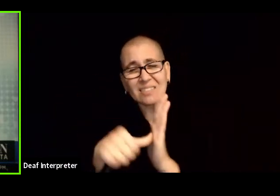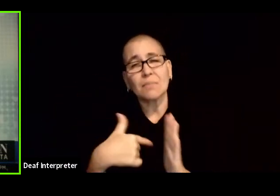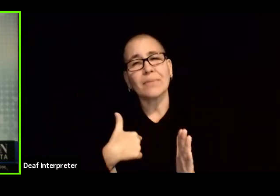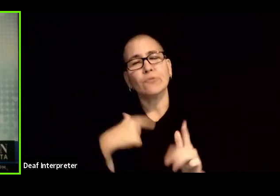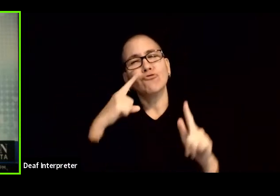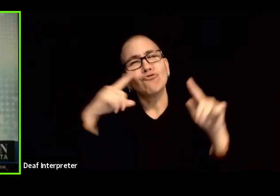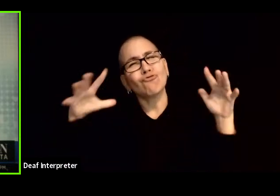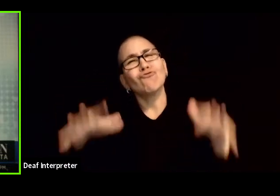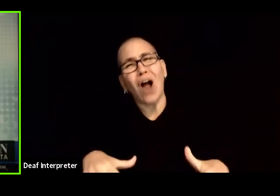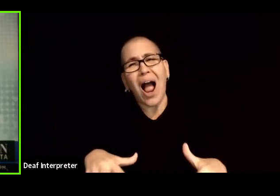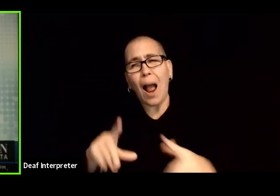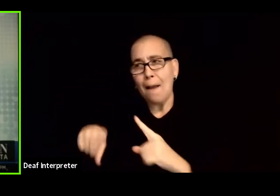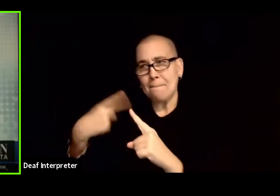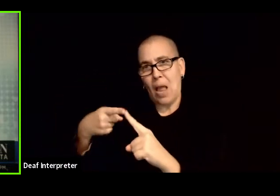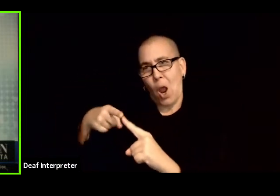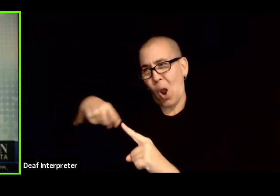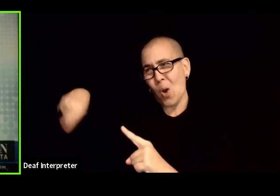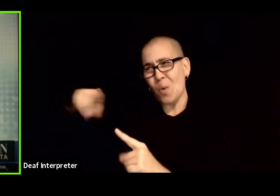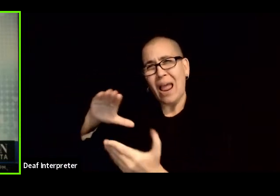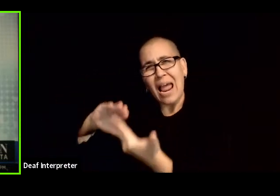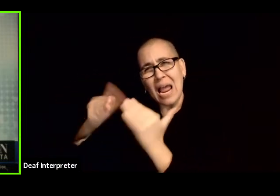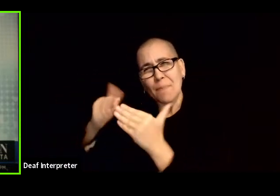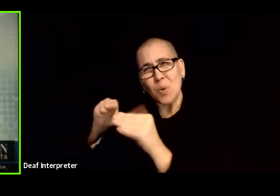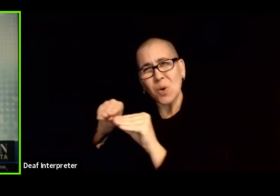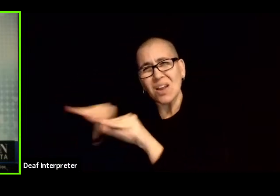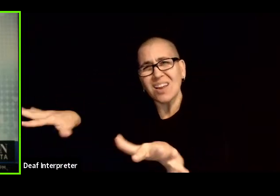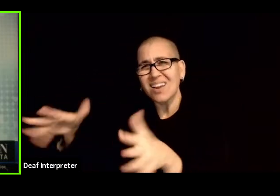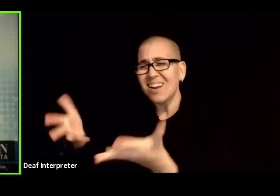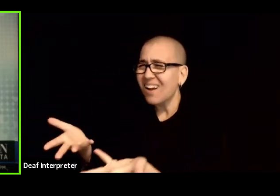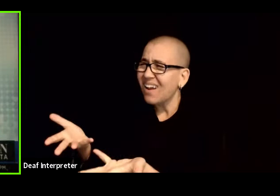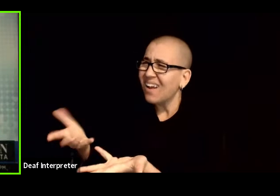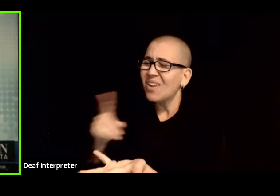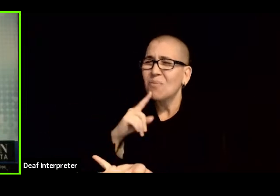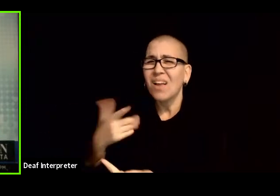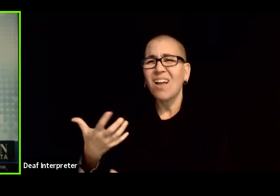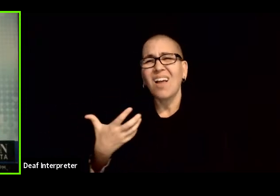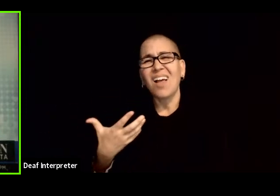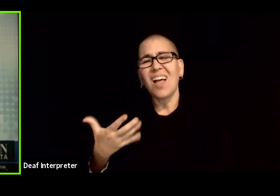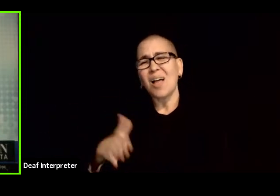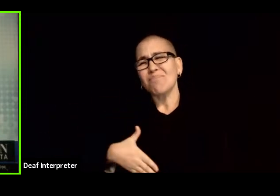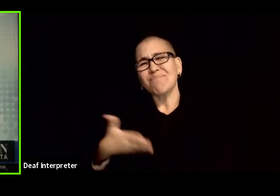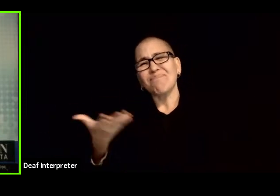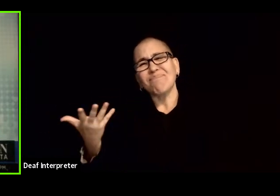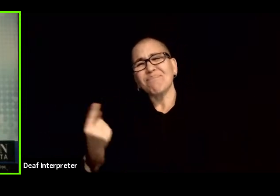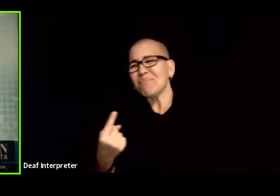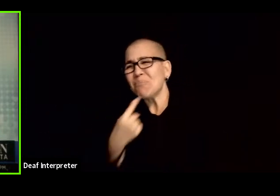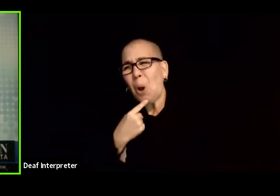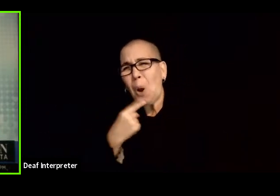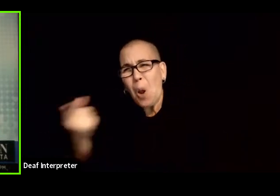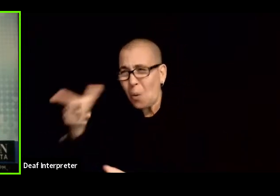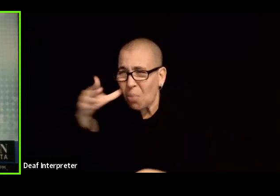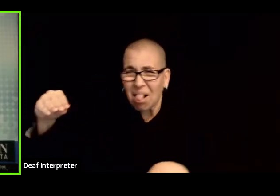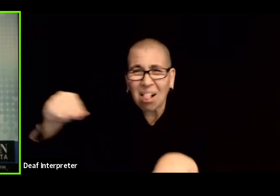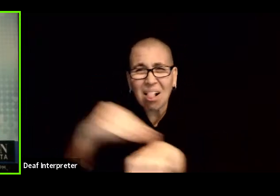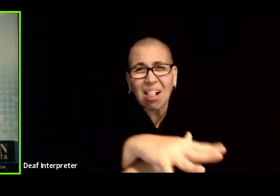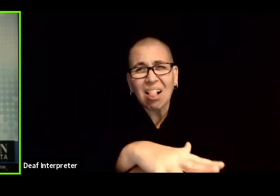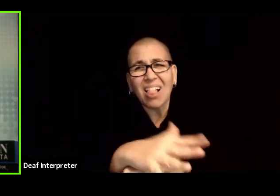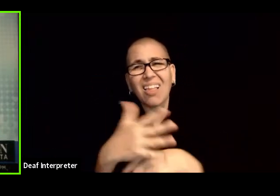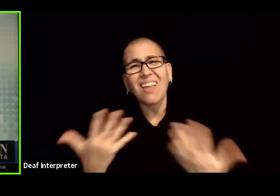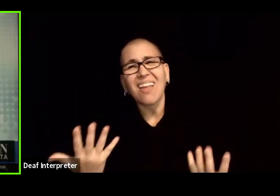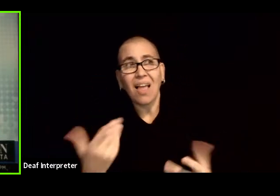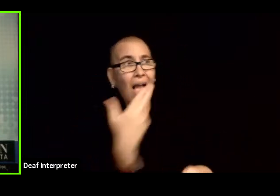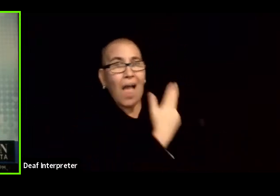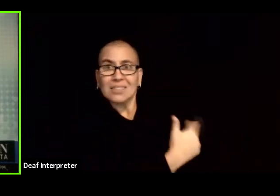that spread impacts and threatens so many sensitive areas of our society, from hospitals and clinics to nursing homes and assisted